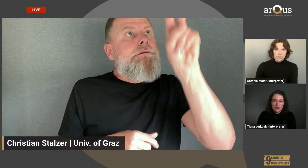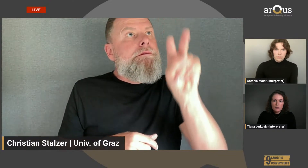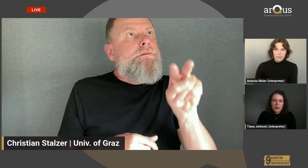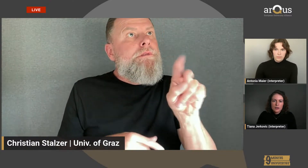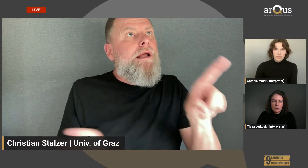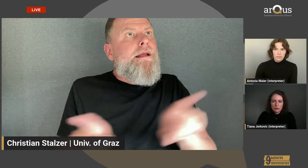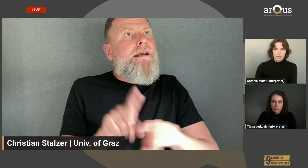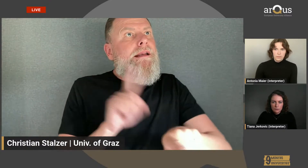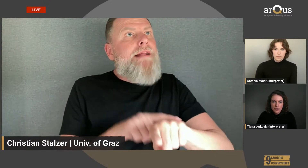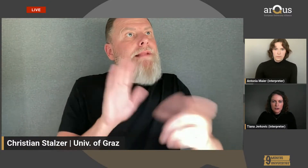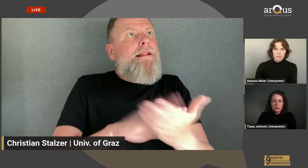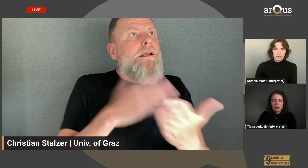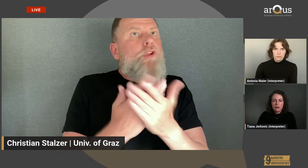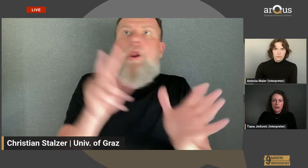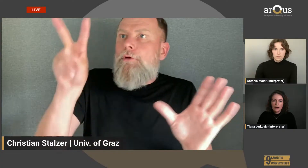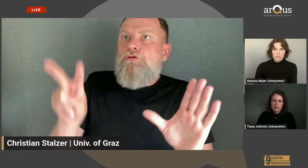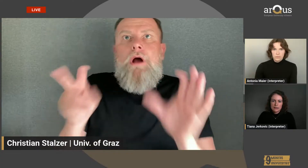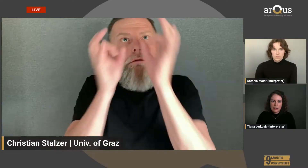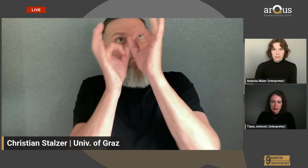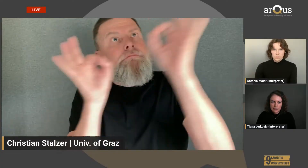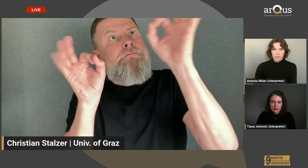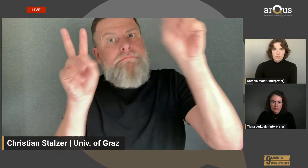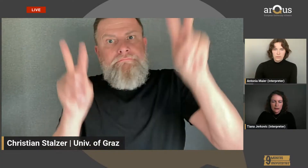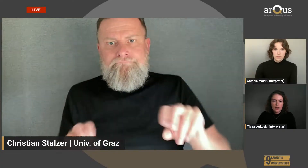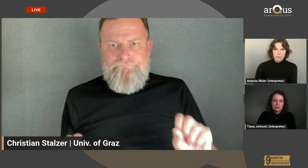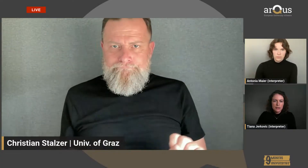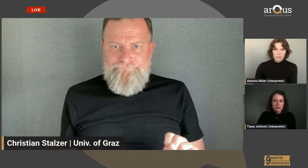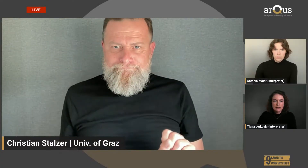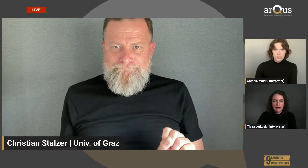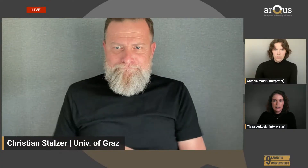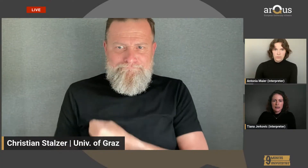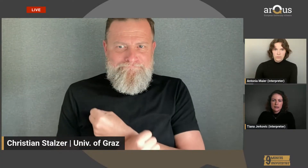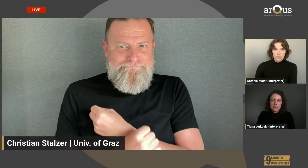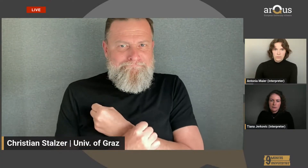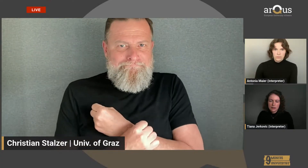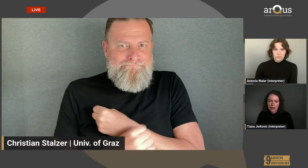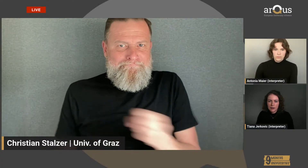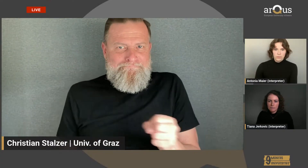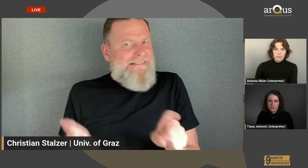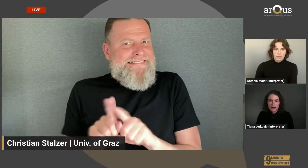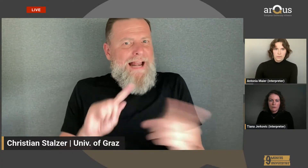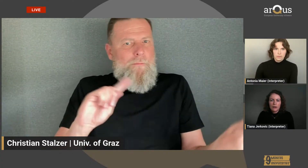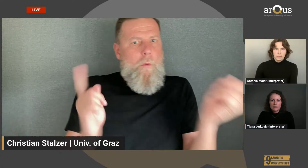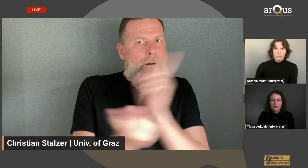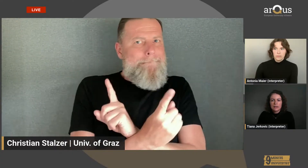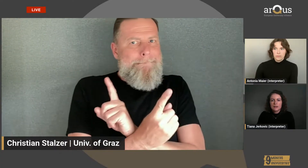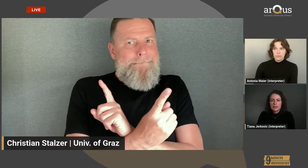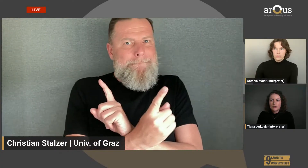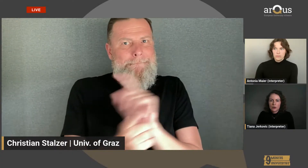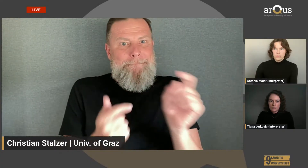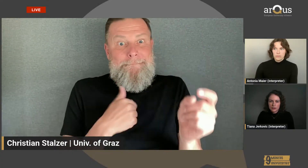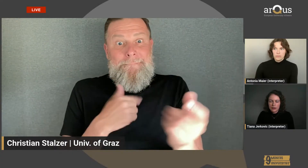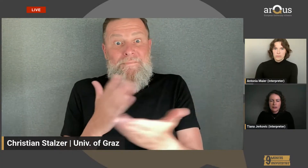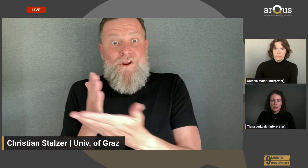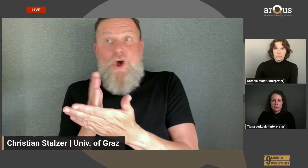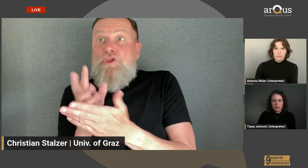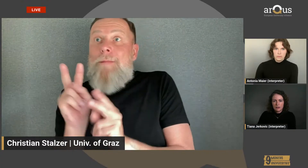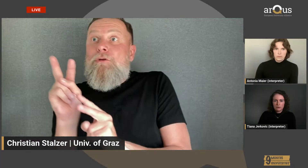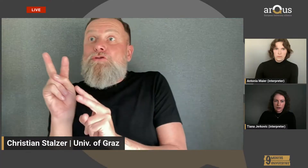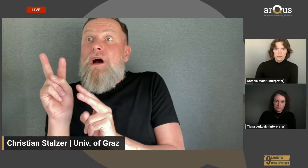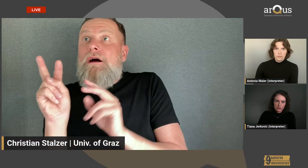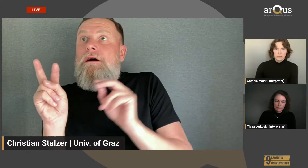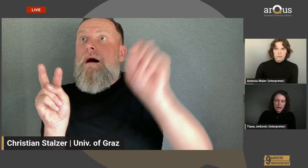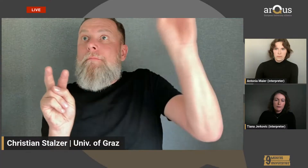it's not possible for me to look at the slides and read the slides at the same time while looking at the interpreter, and the other